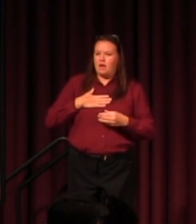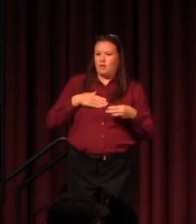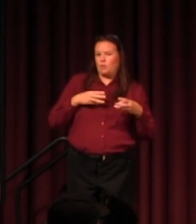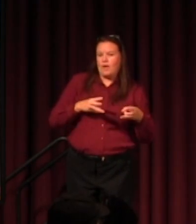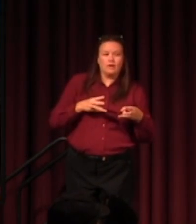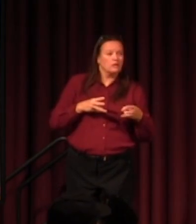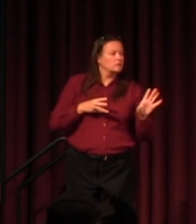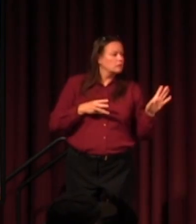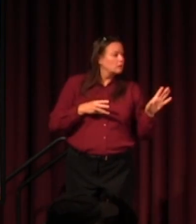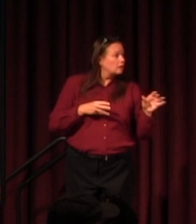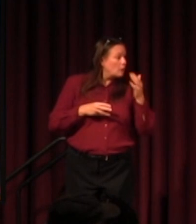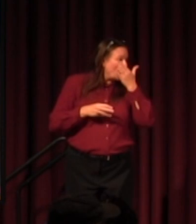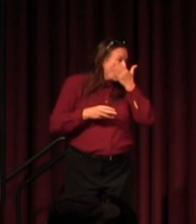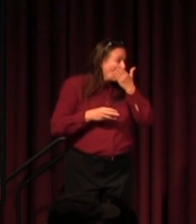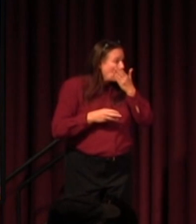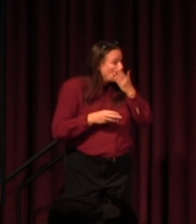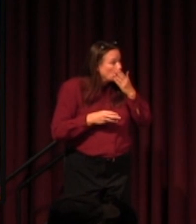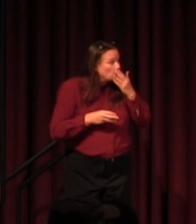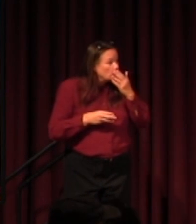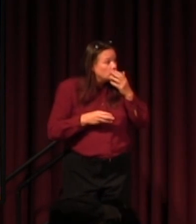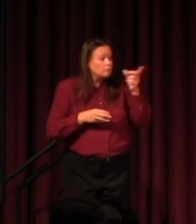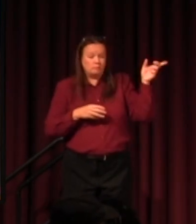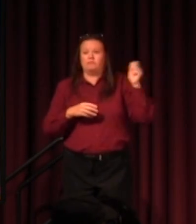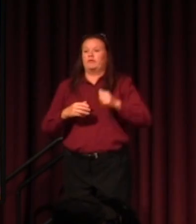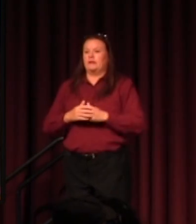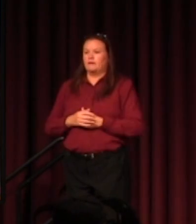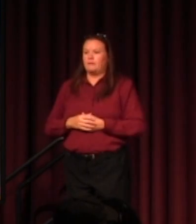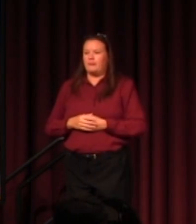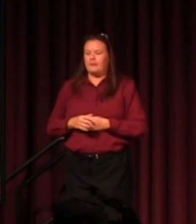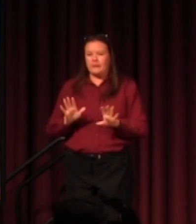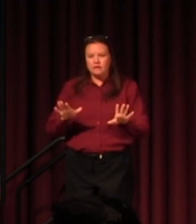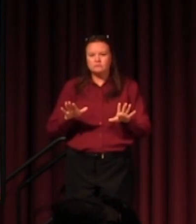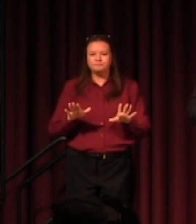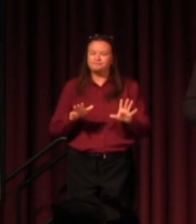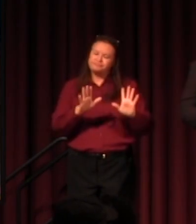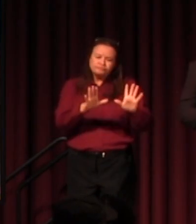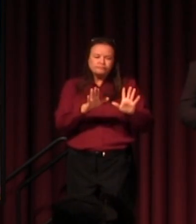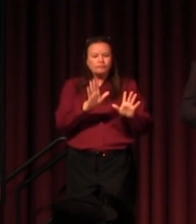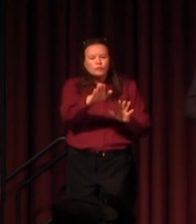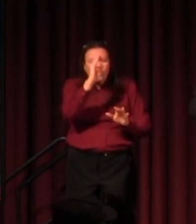I'll put that over there. Let's just agree to disagree.